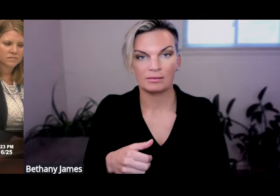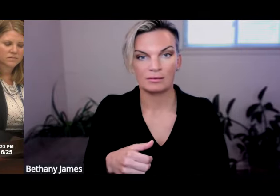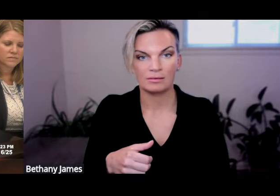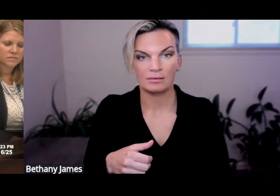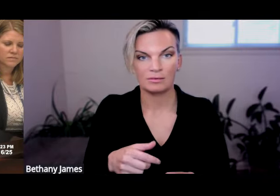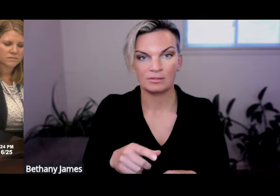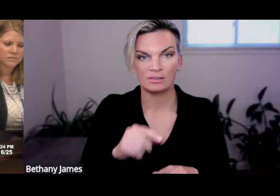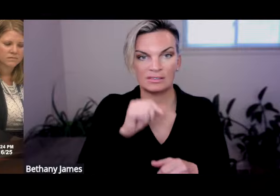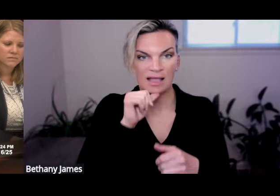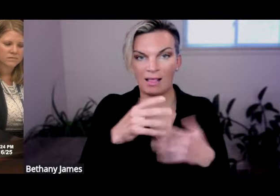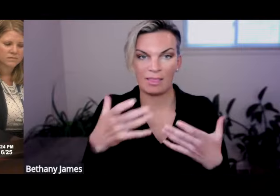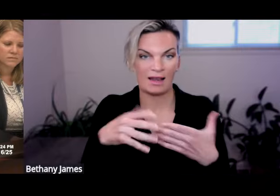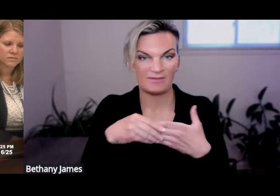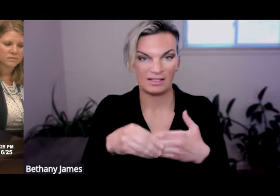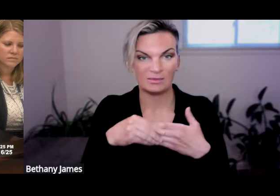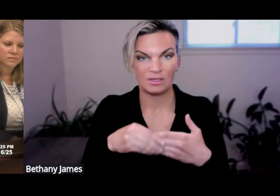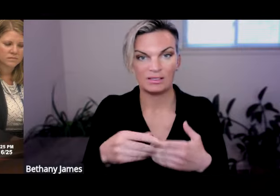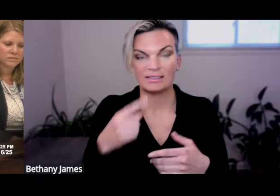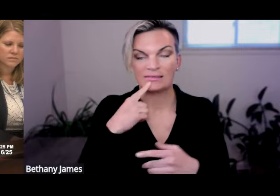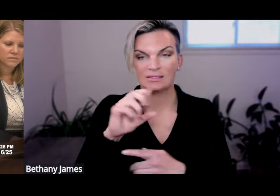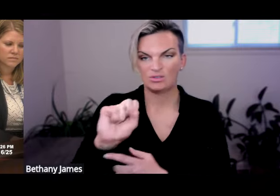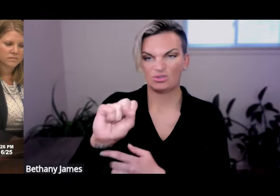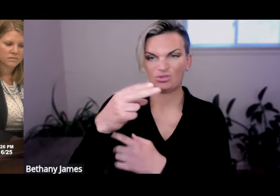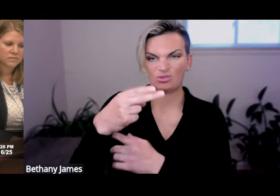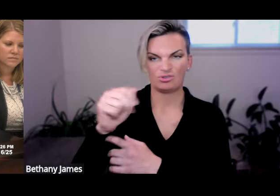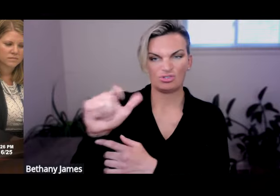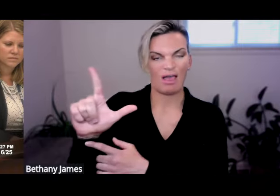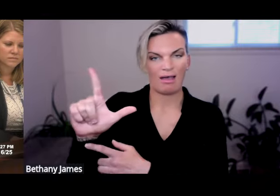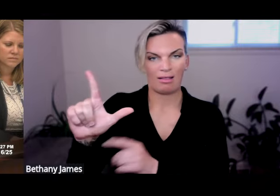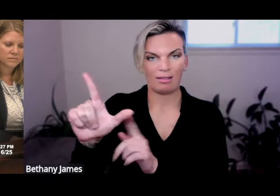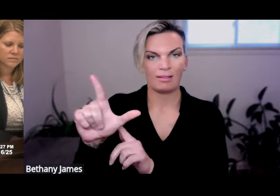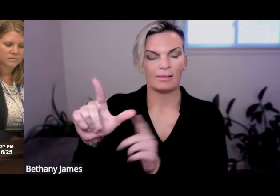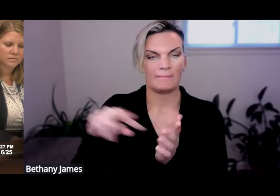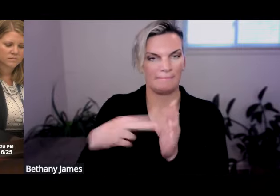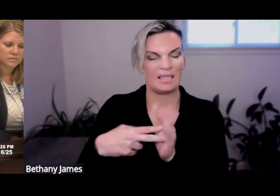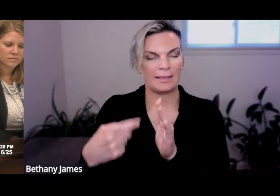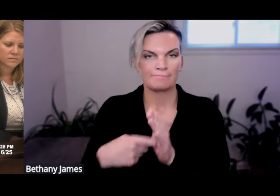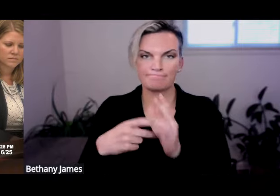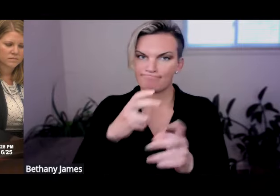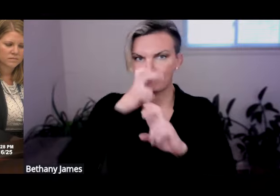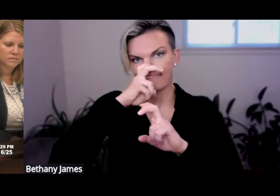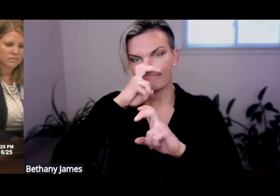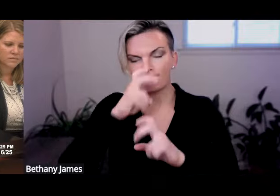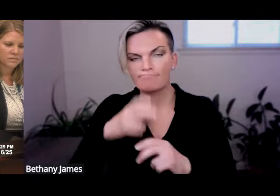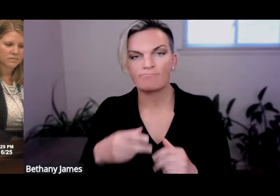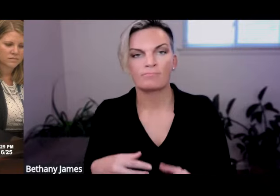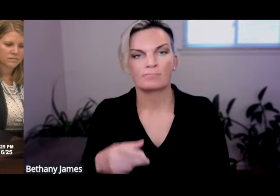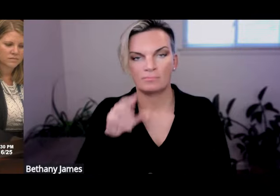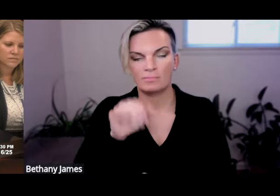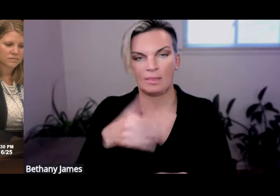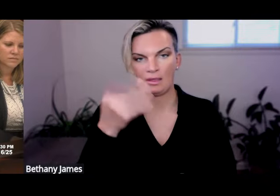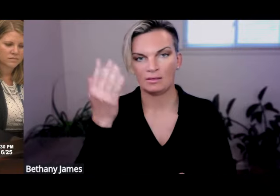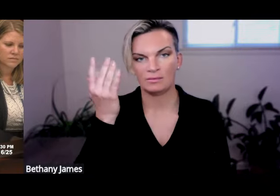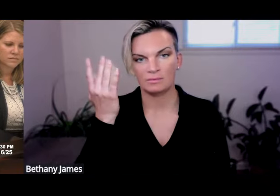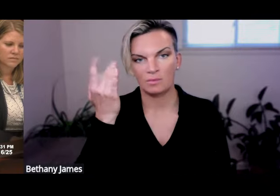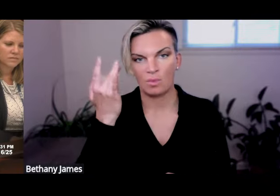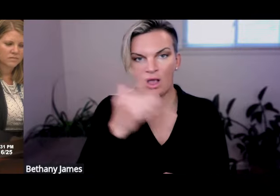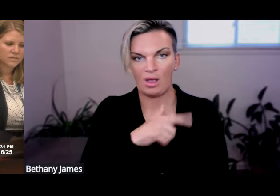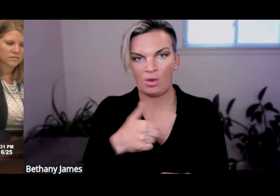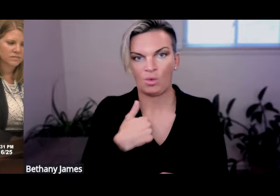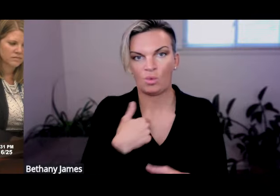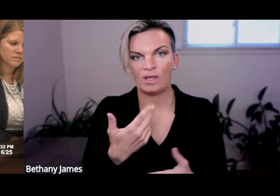much flexibility with the word shall, for that reason. And that's also partly why we are aiming as a bureau to push